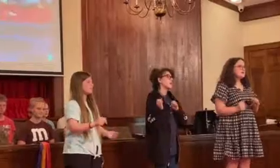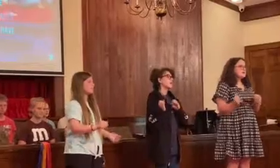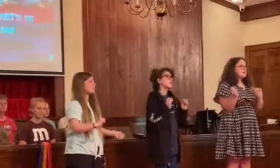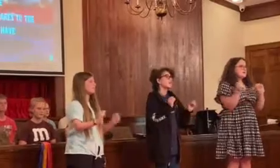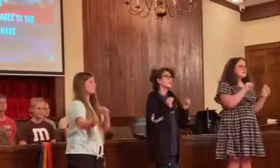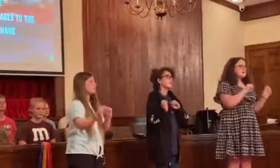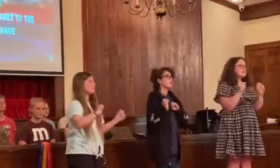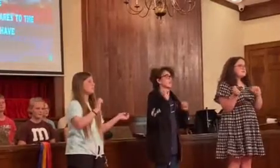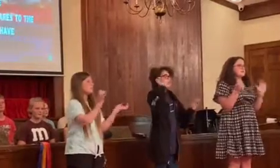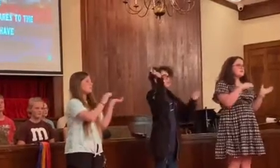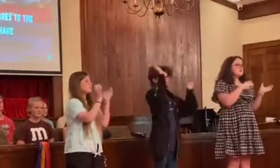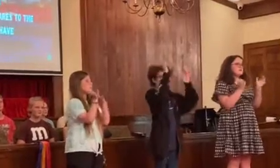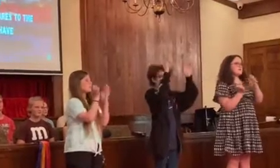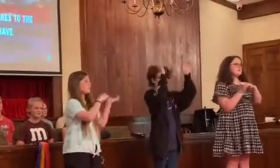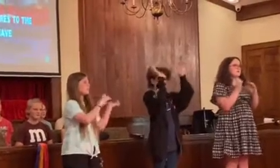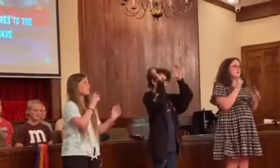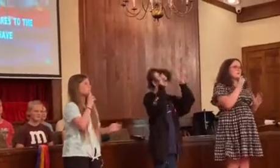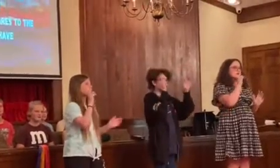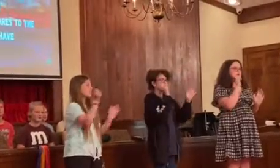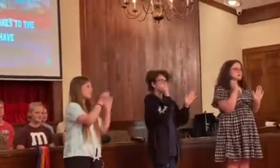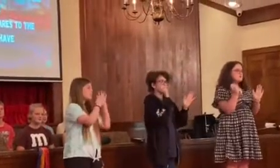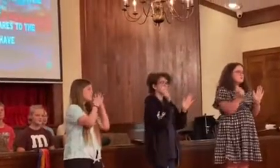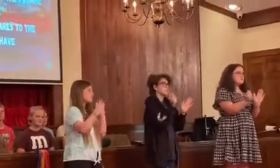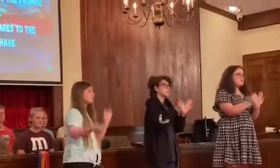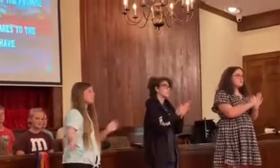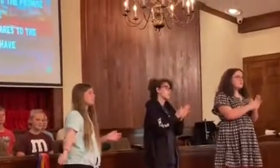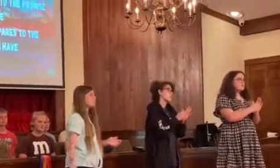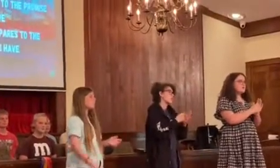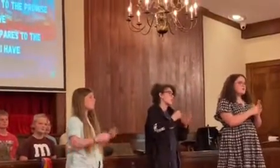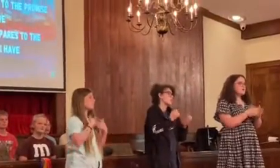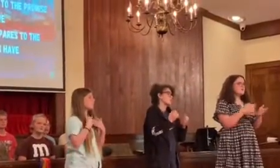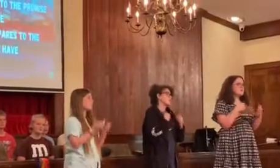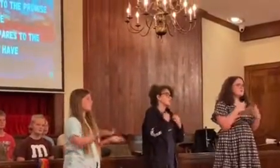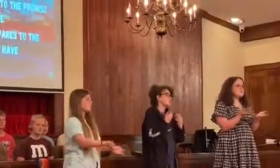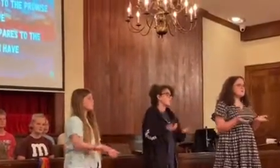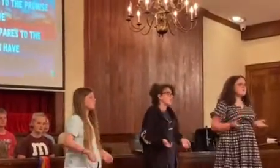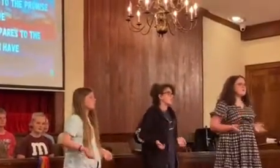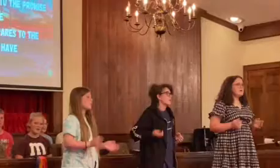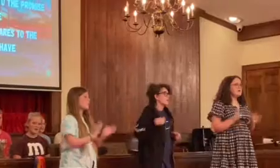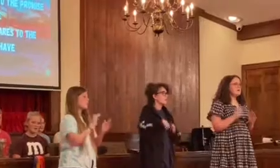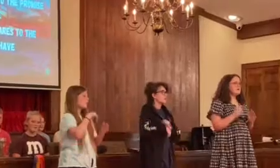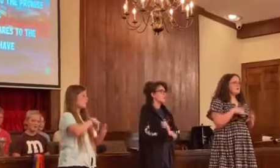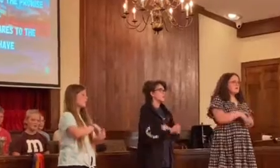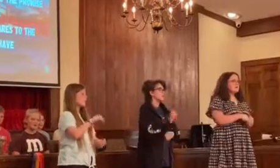I sing for joy at the work your hands